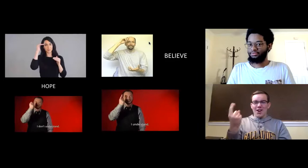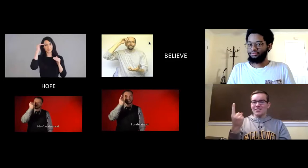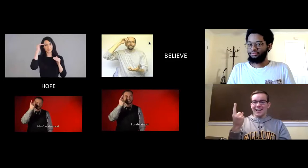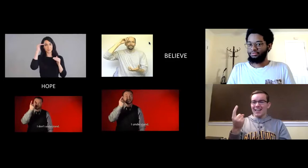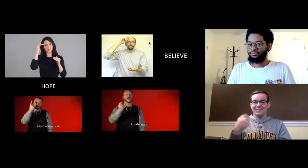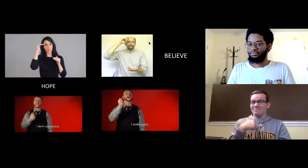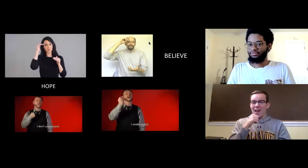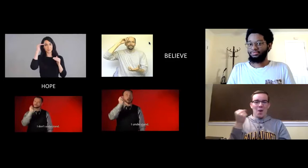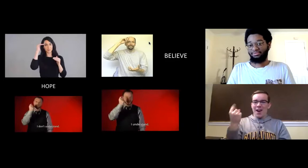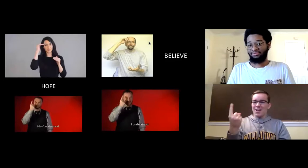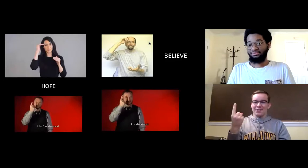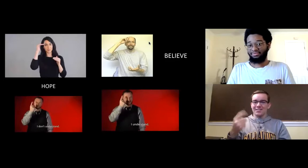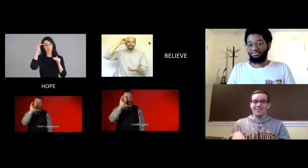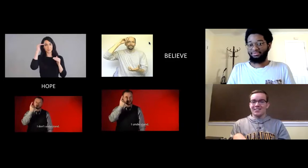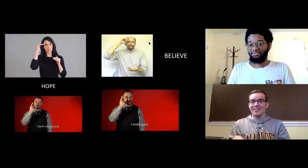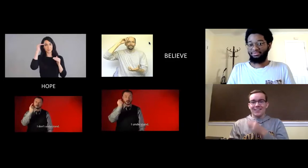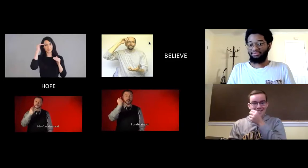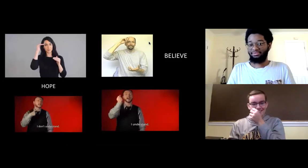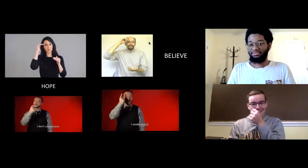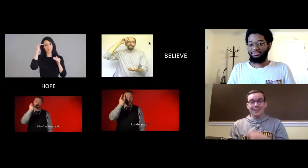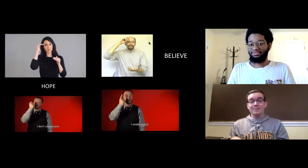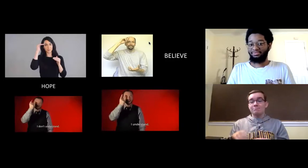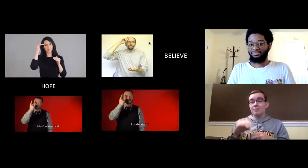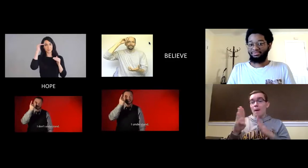Physics is something I don't understand.